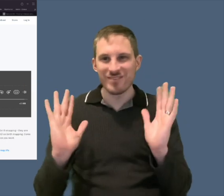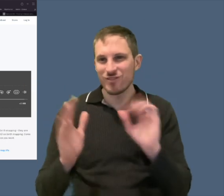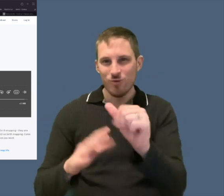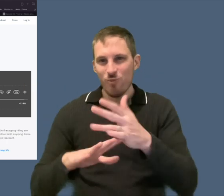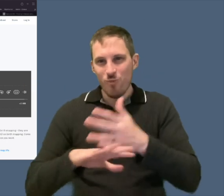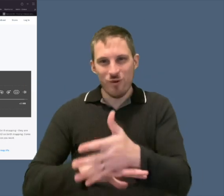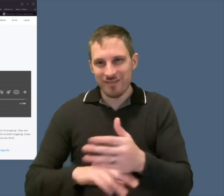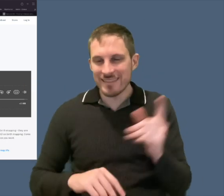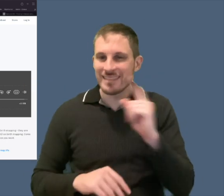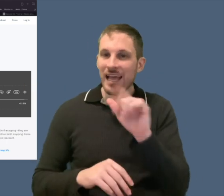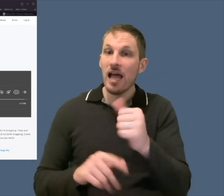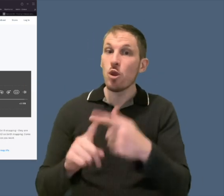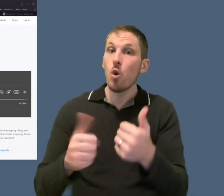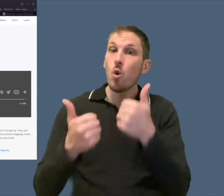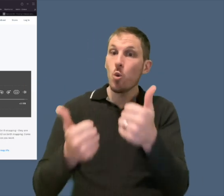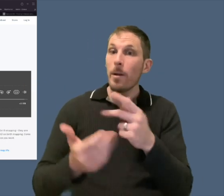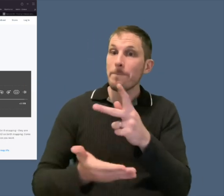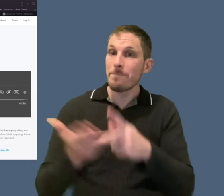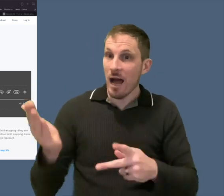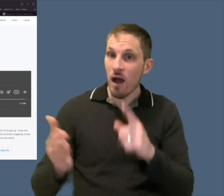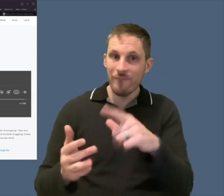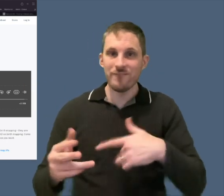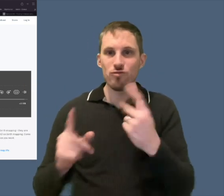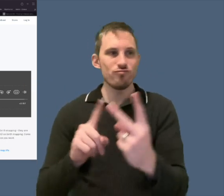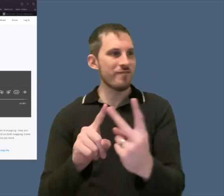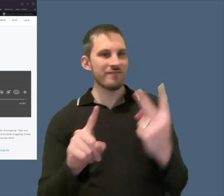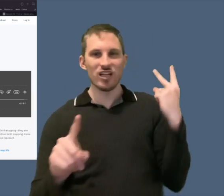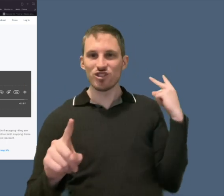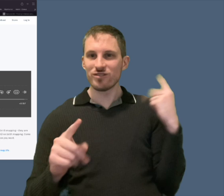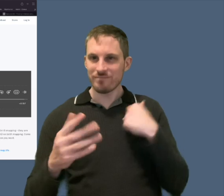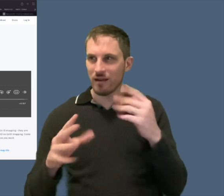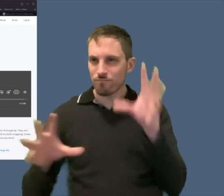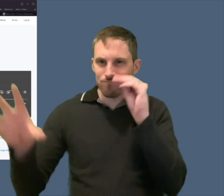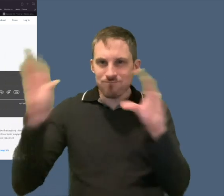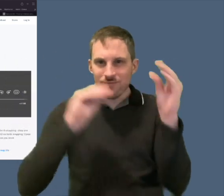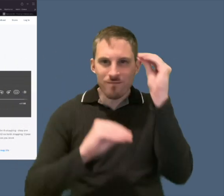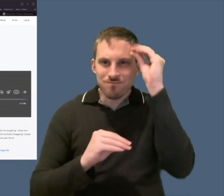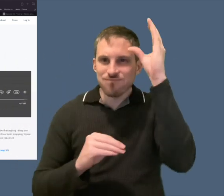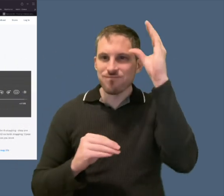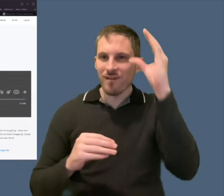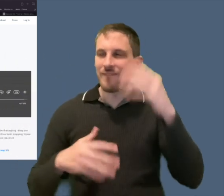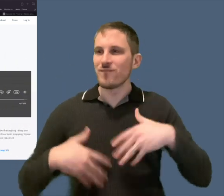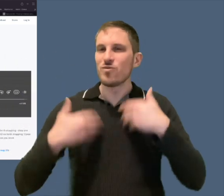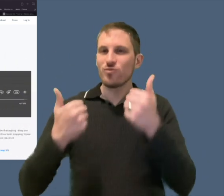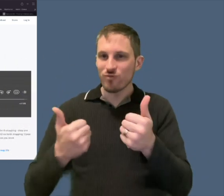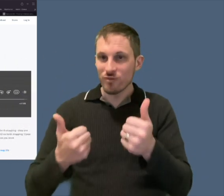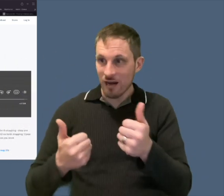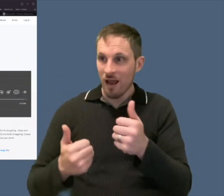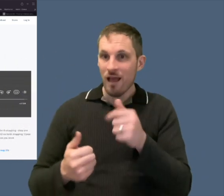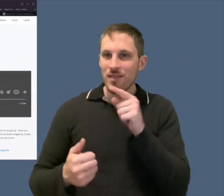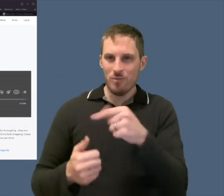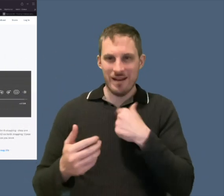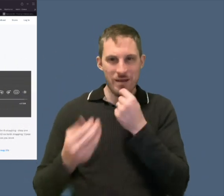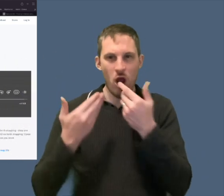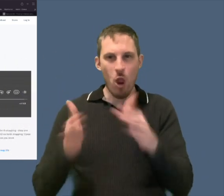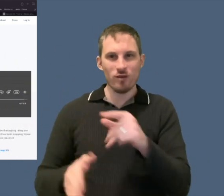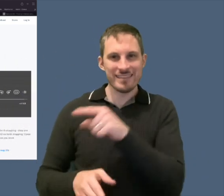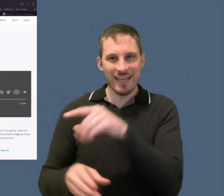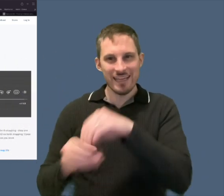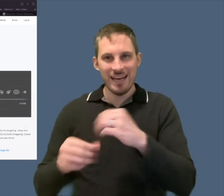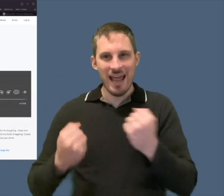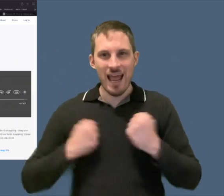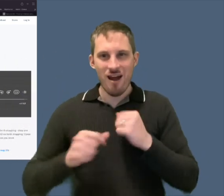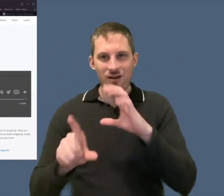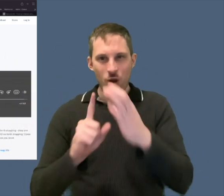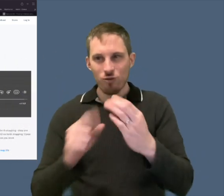good part is the reflection on the work that you've done. But we've really lost that in our culture and our society. And when we were talking about